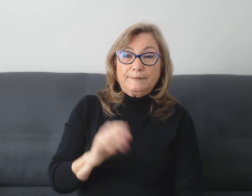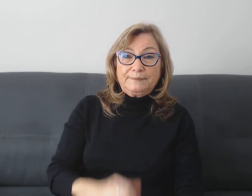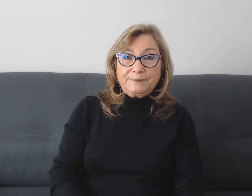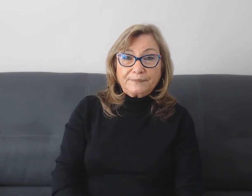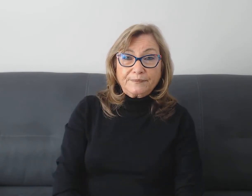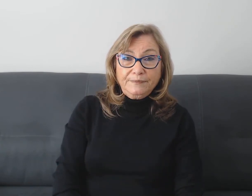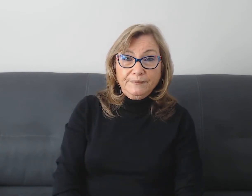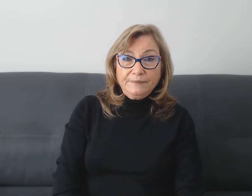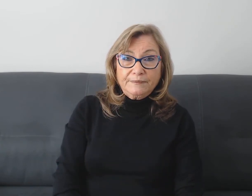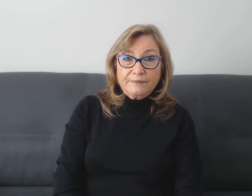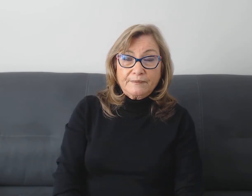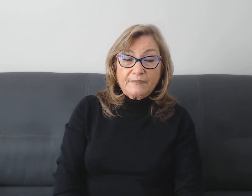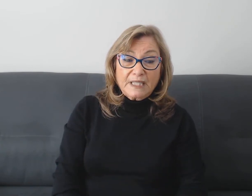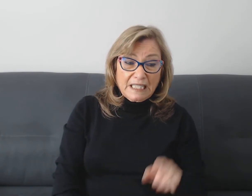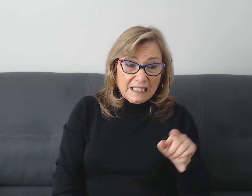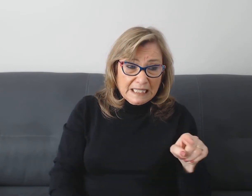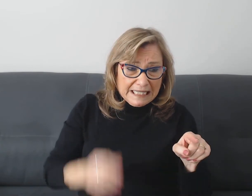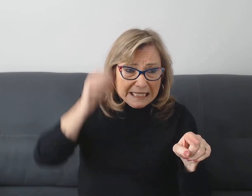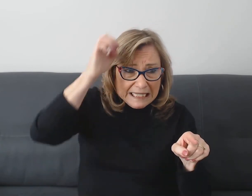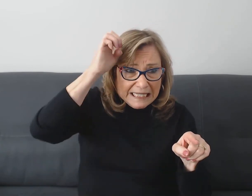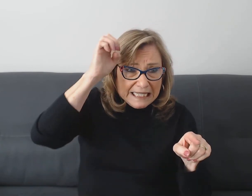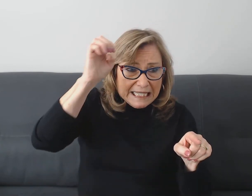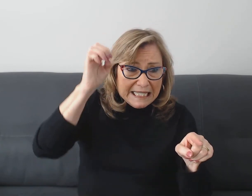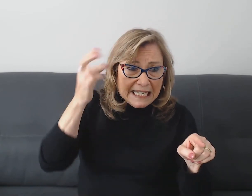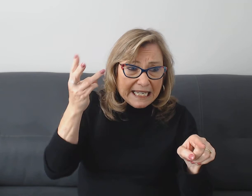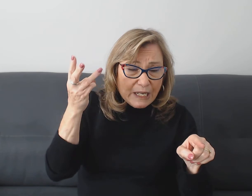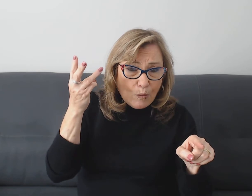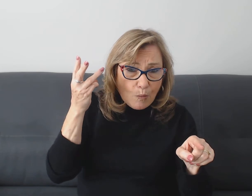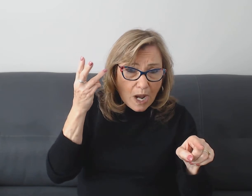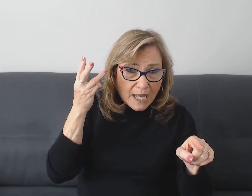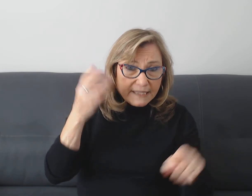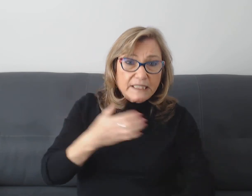He was choking on a particle of food.